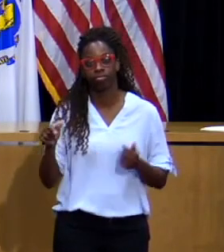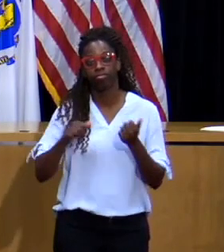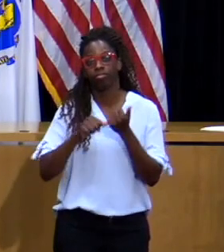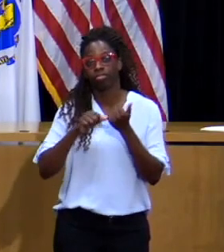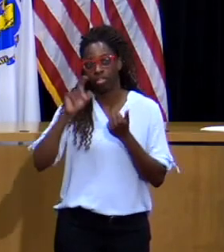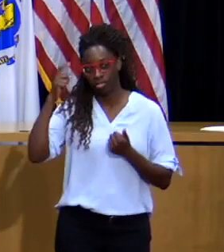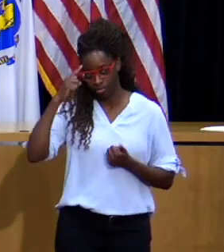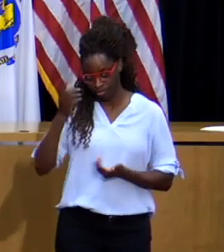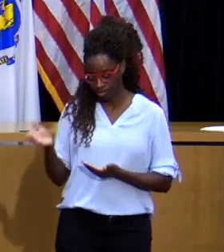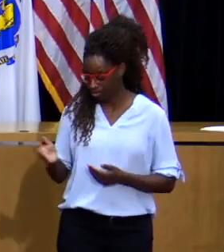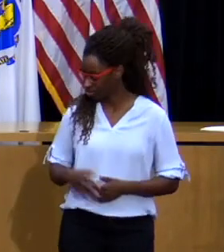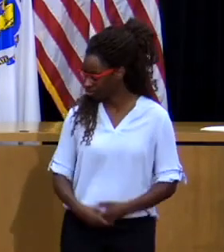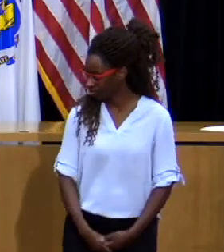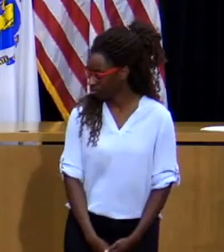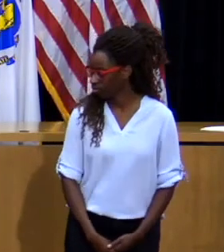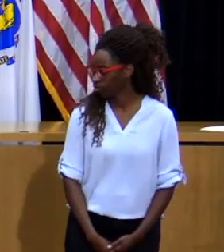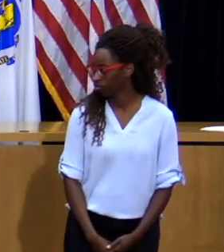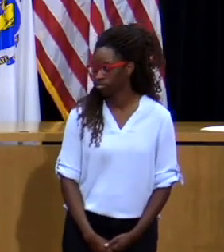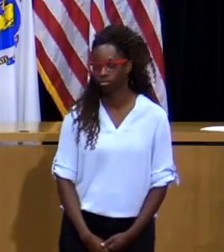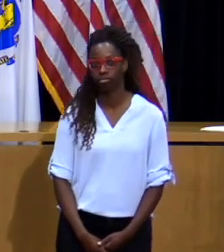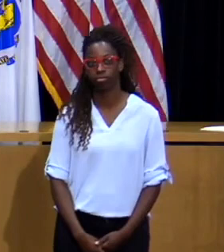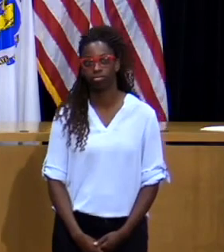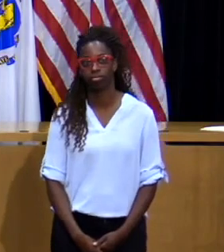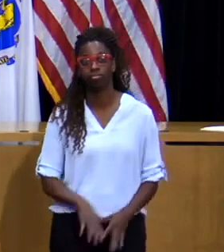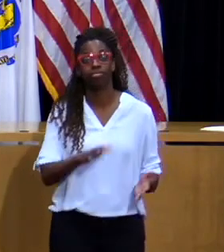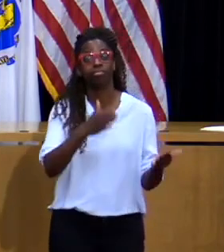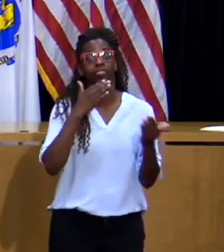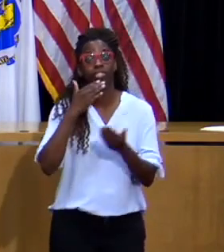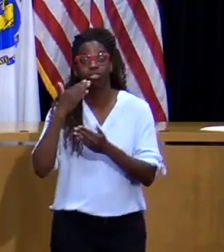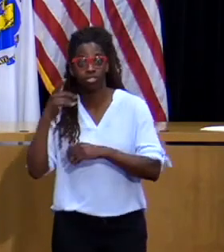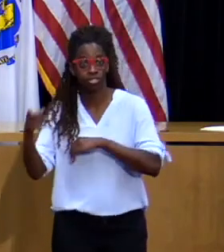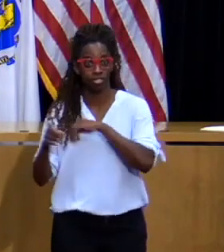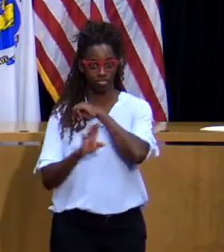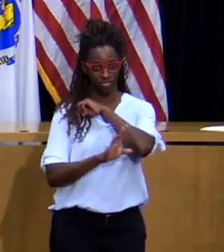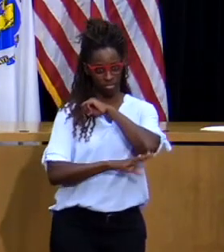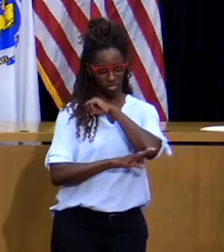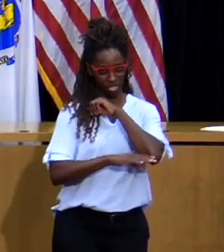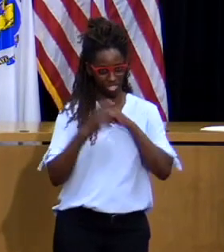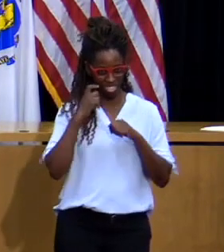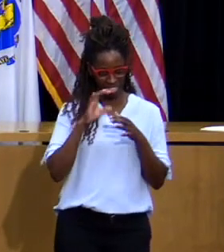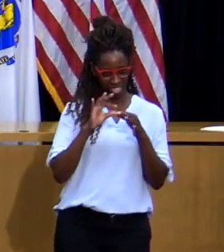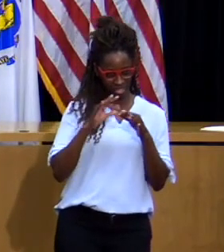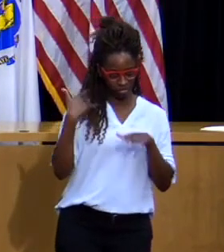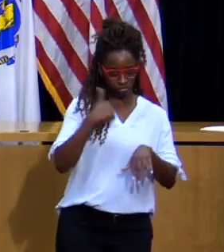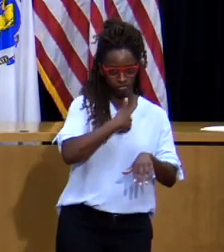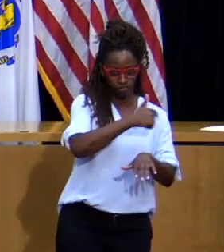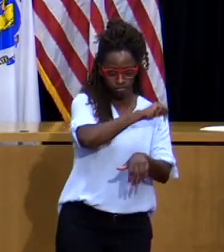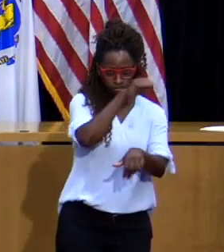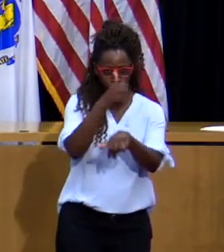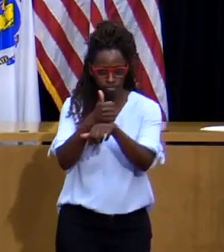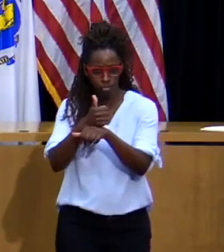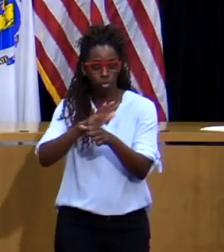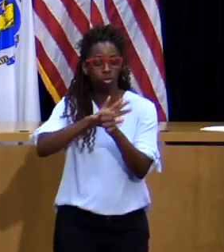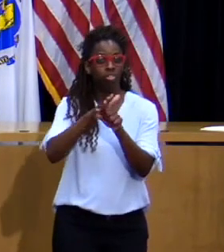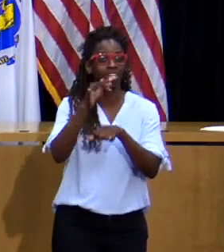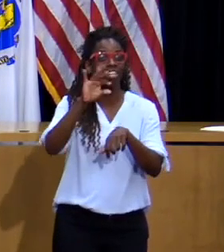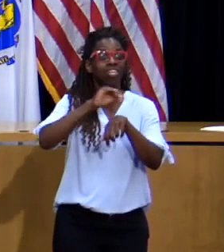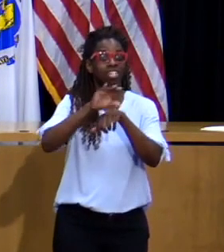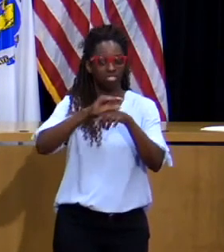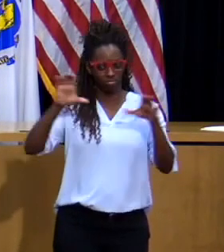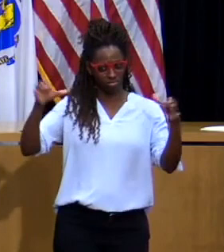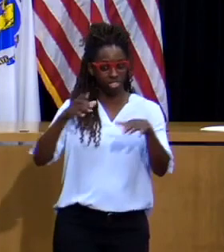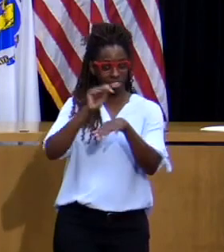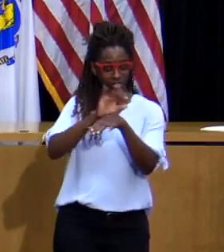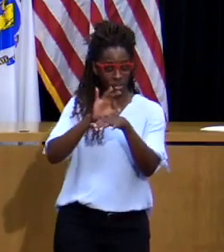Good afternoon. Thank you, Gov. This fall, we established the COVID-19 Vaccine Advisory Group to help our